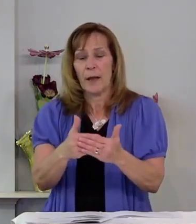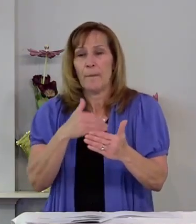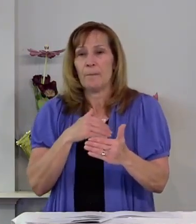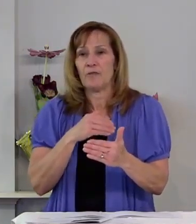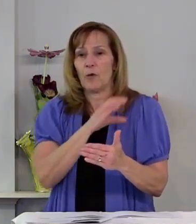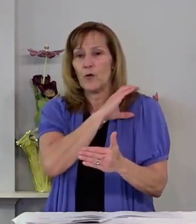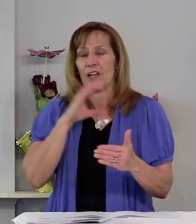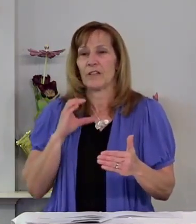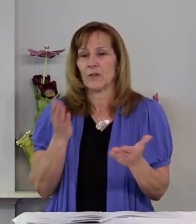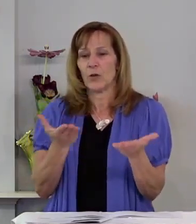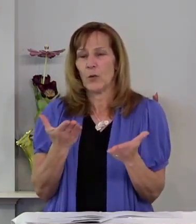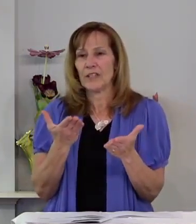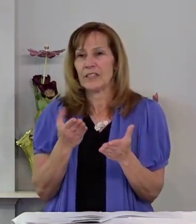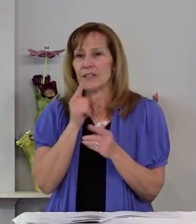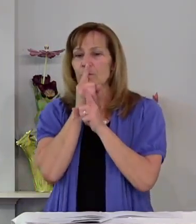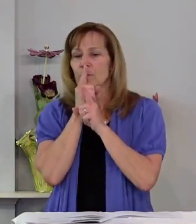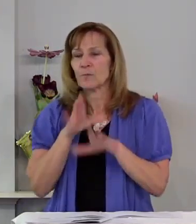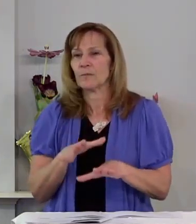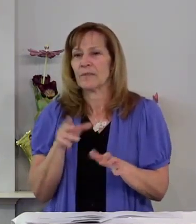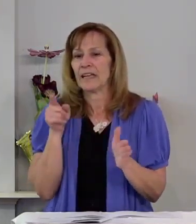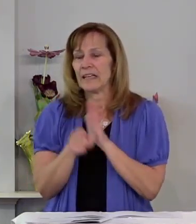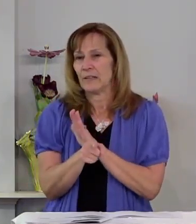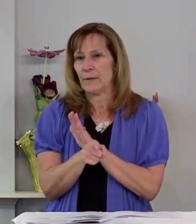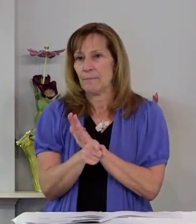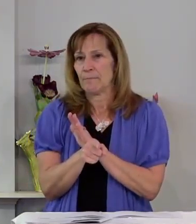council who wants to silence them?